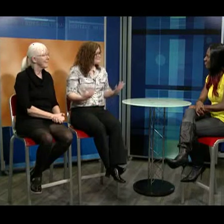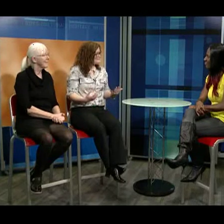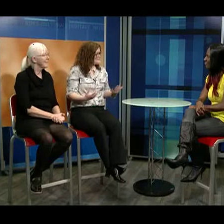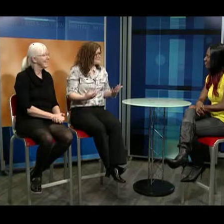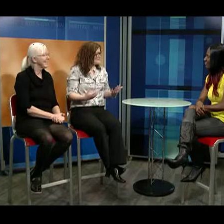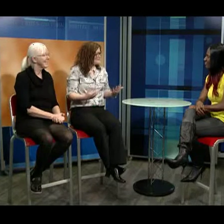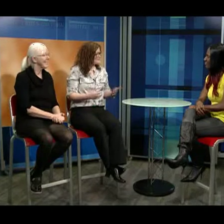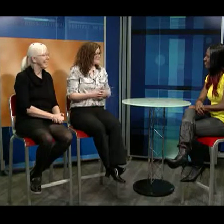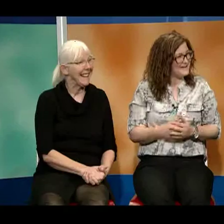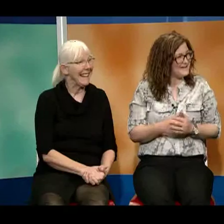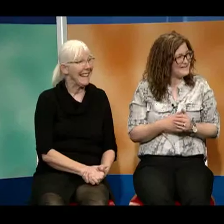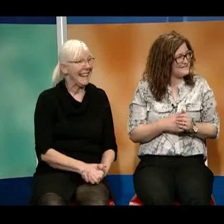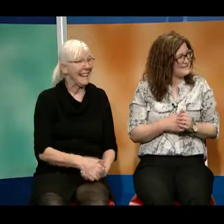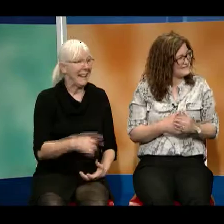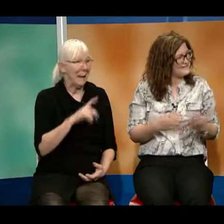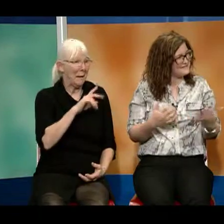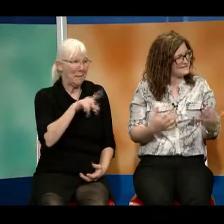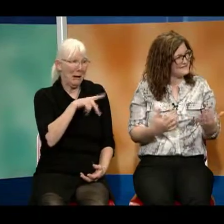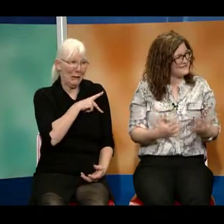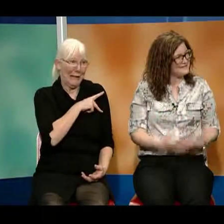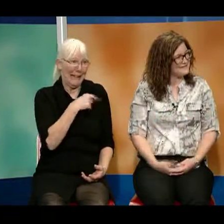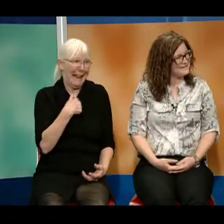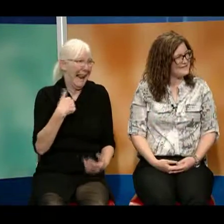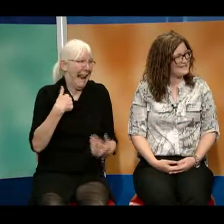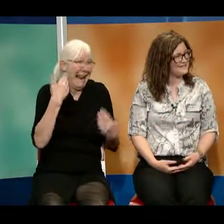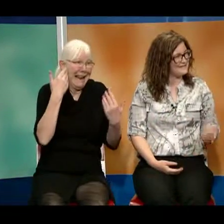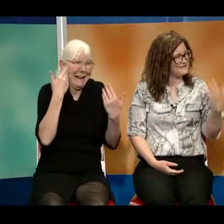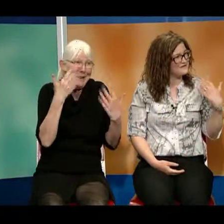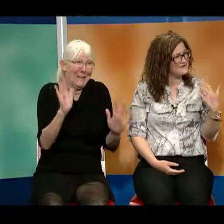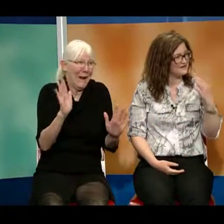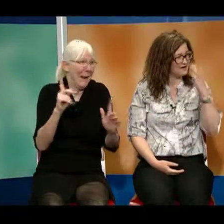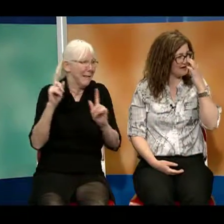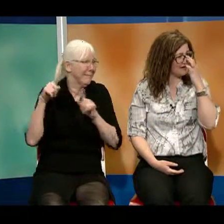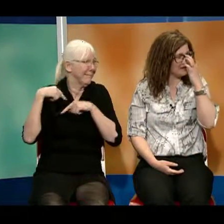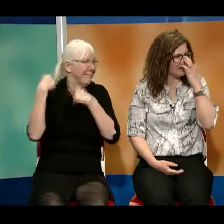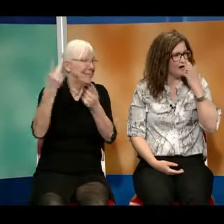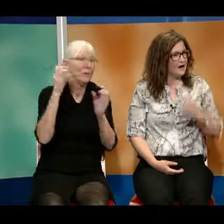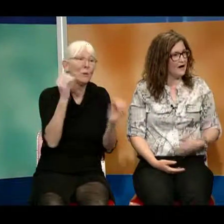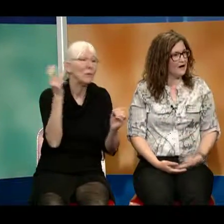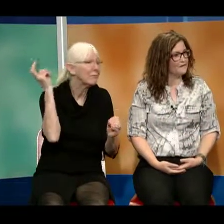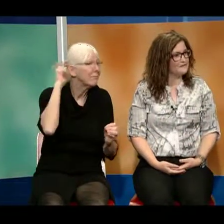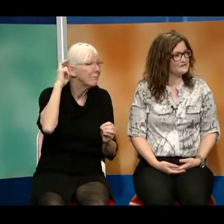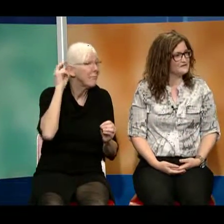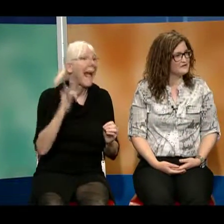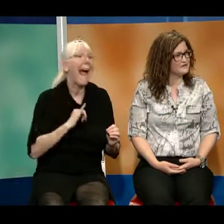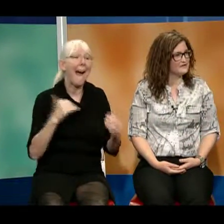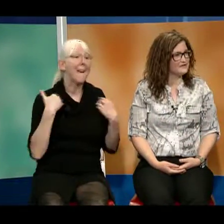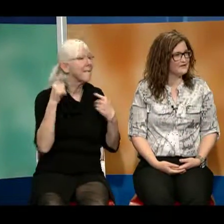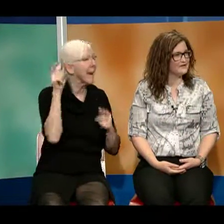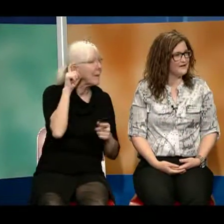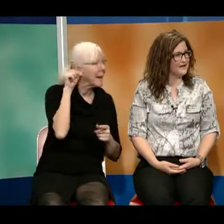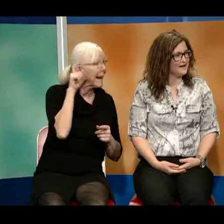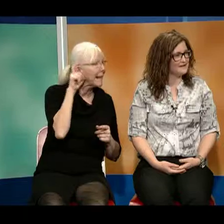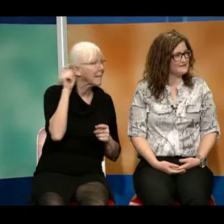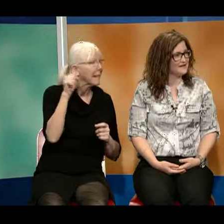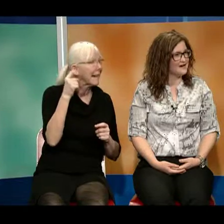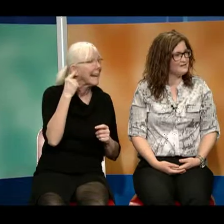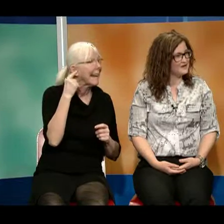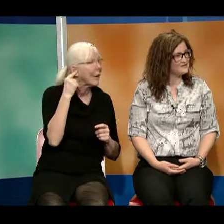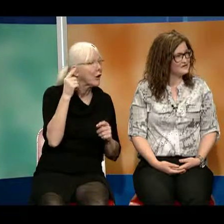comment on that because I've never worn a cochlear implant. I've worn hearing aids. So, yeah. I imagine